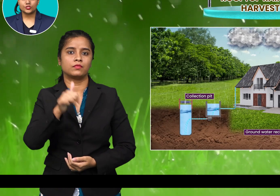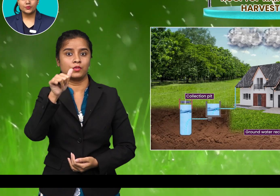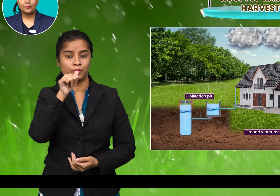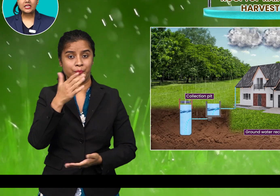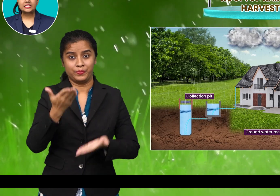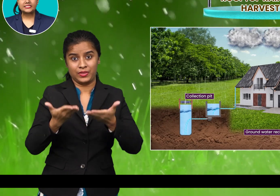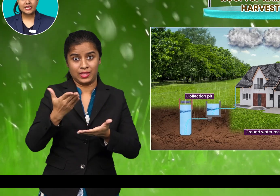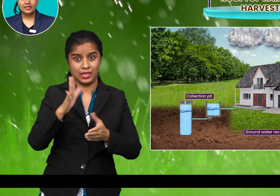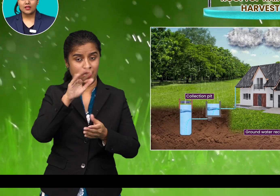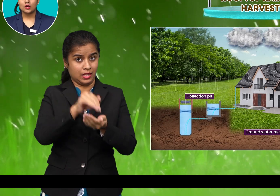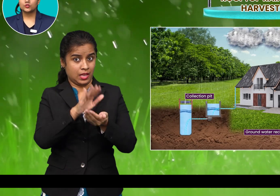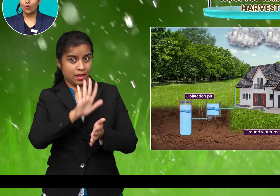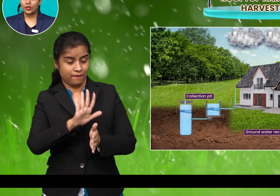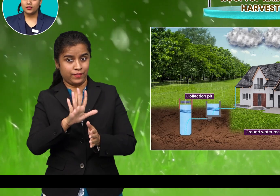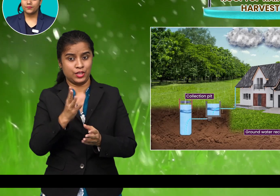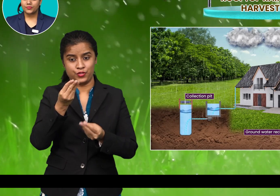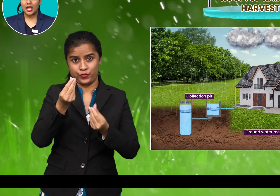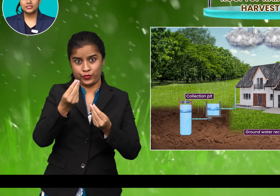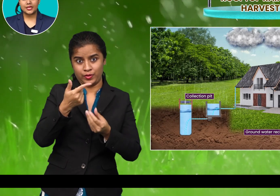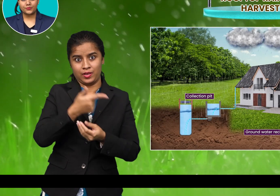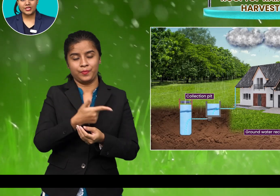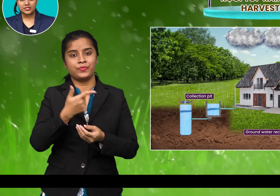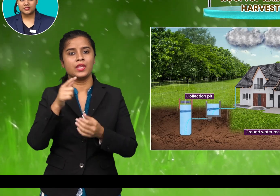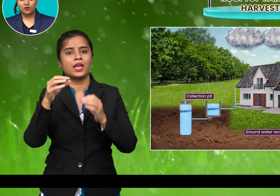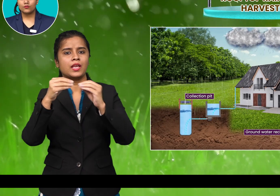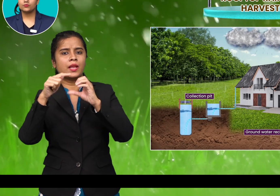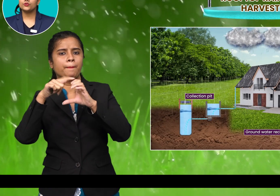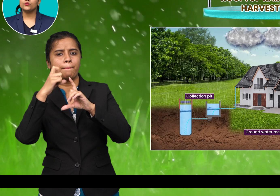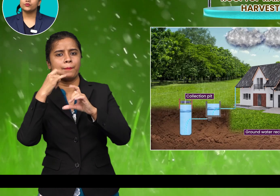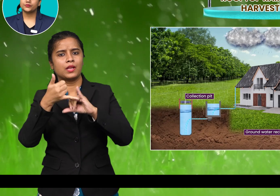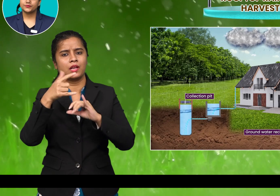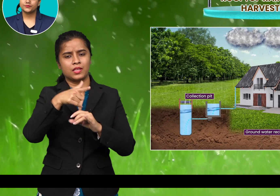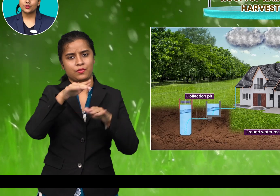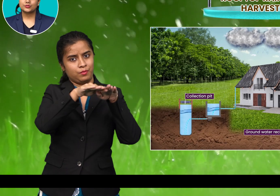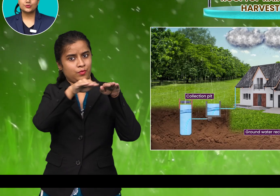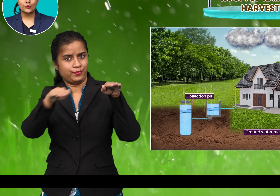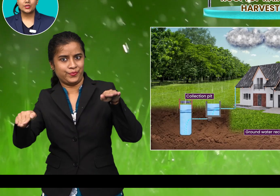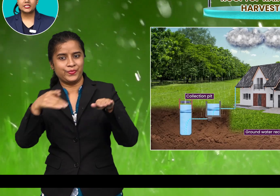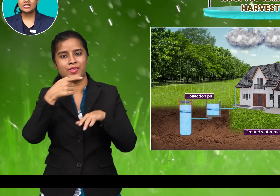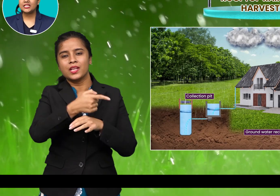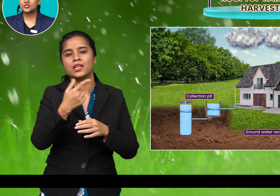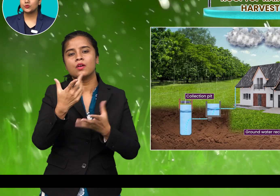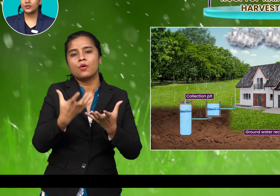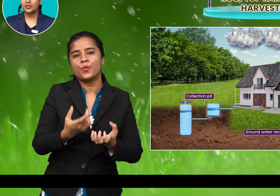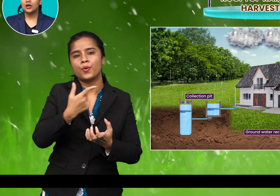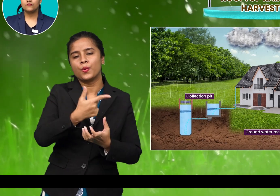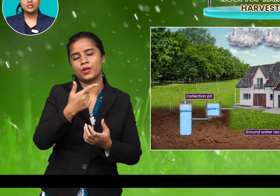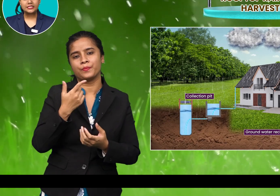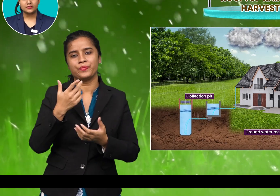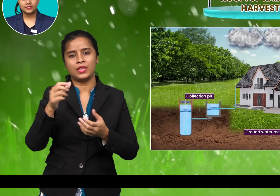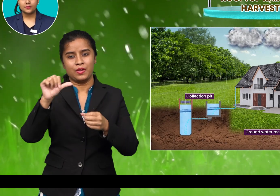This water may contain soil and debris from the roof, so it needs to